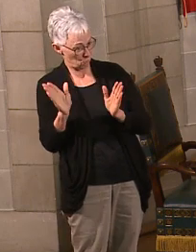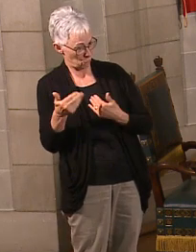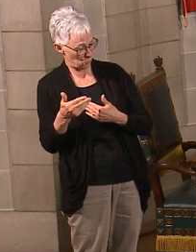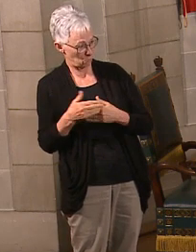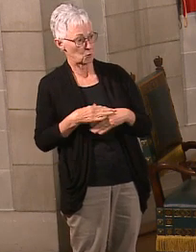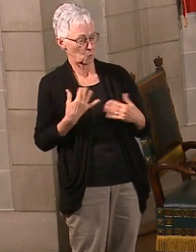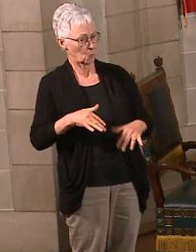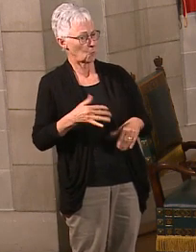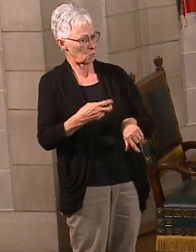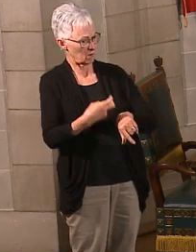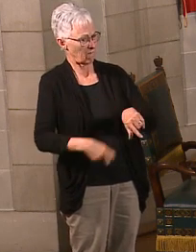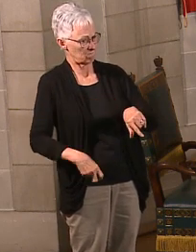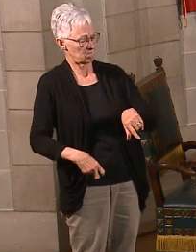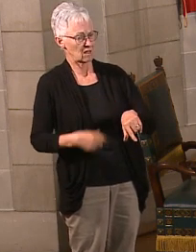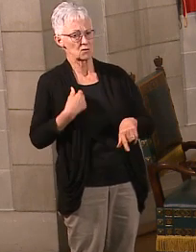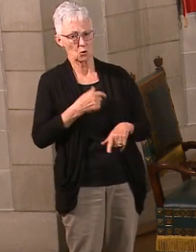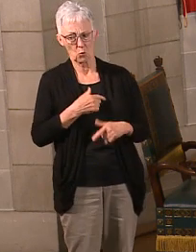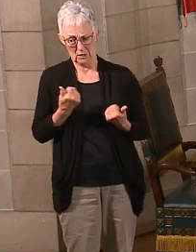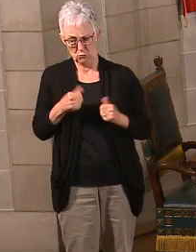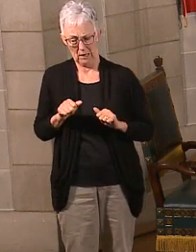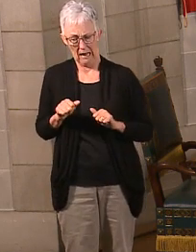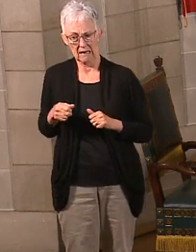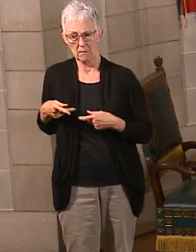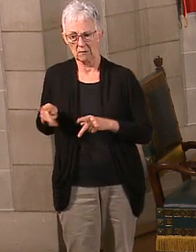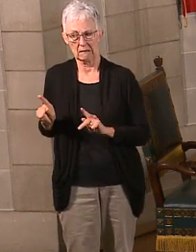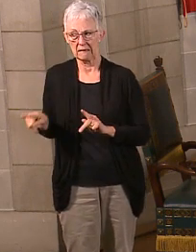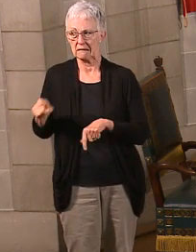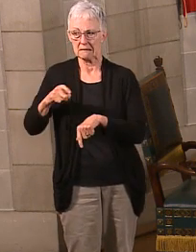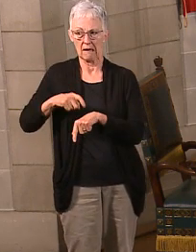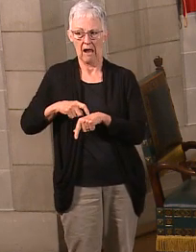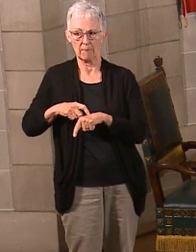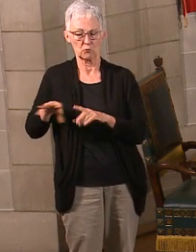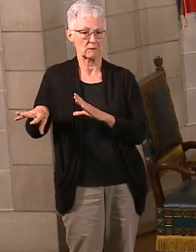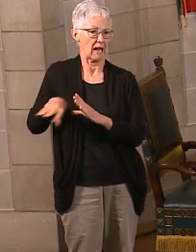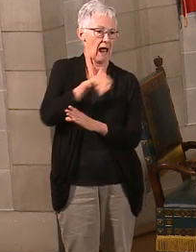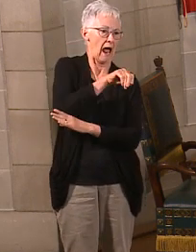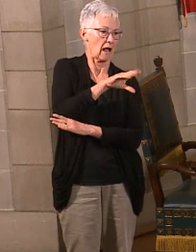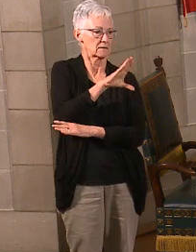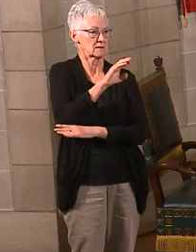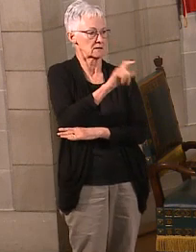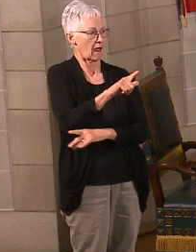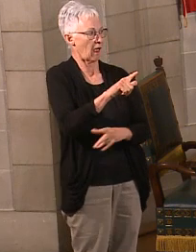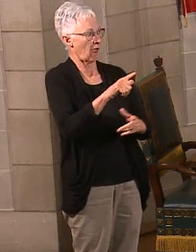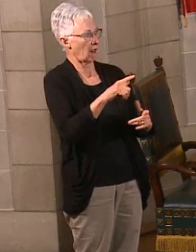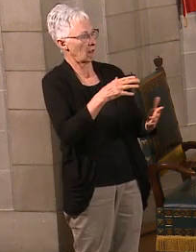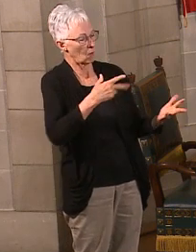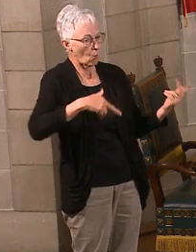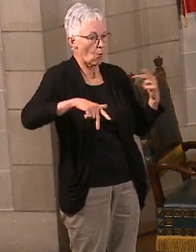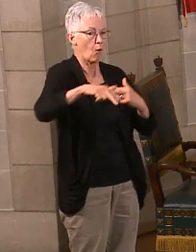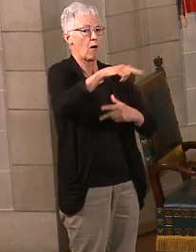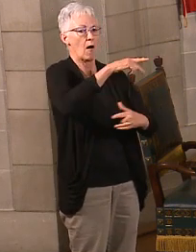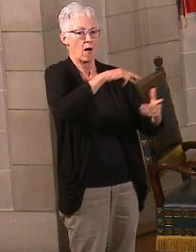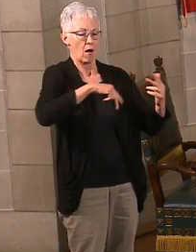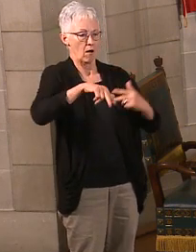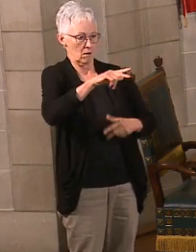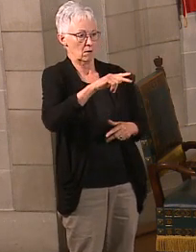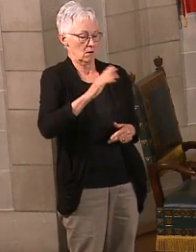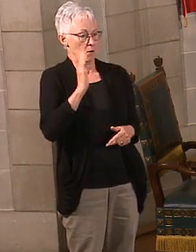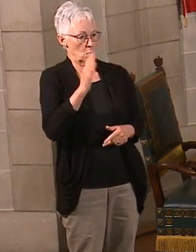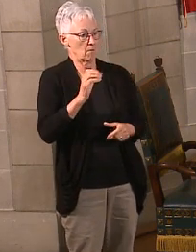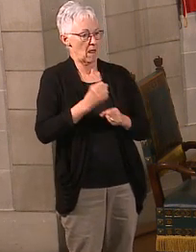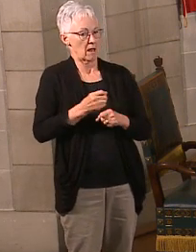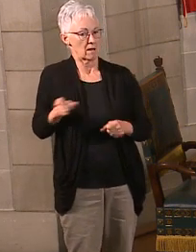opportunity to give people out of cell time for as long as we can, as long as it's possible to do that. It just will lead to better